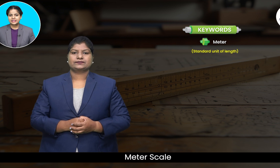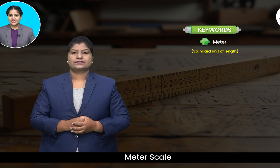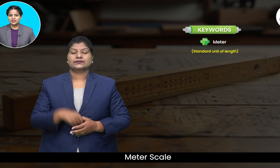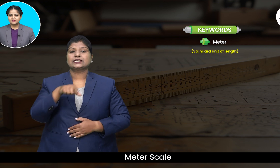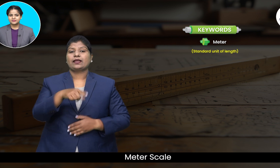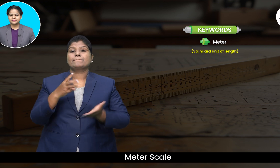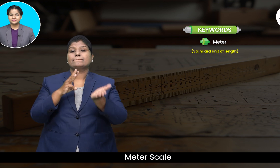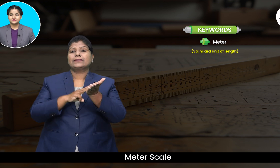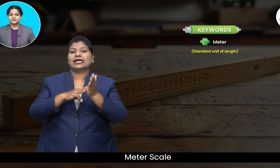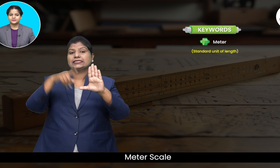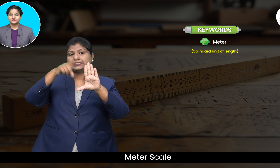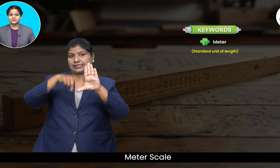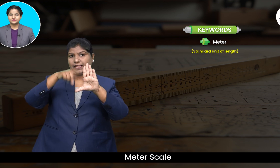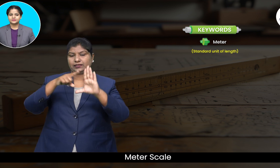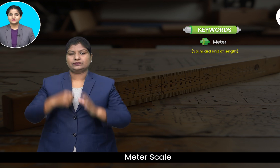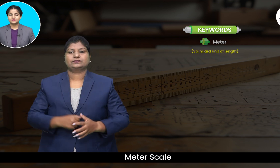Meter scale.